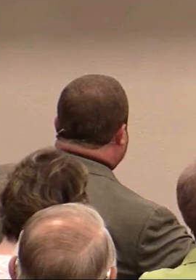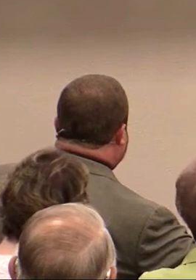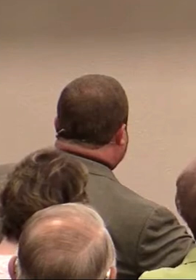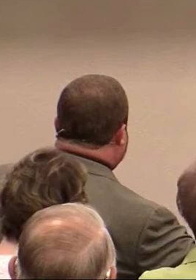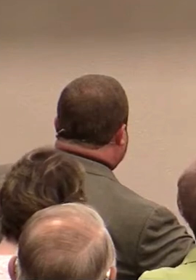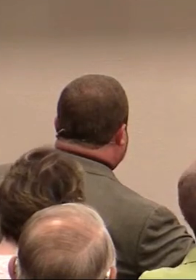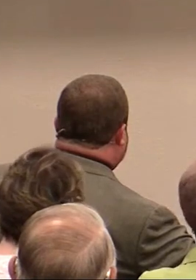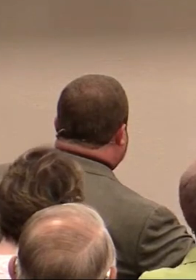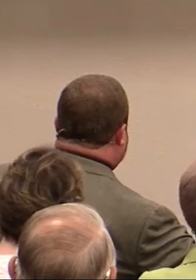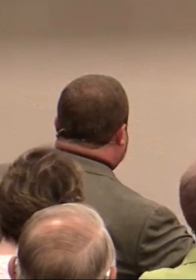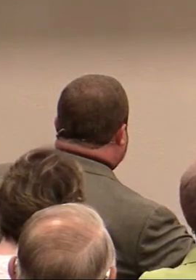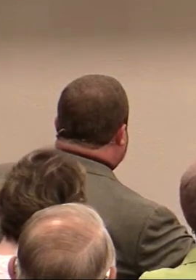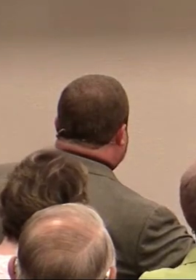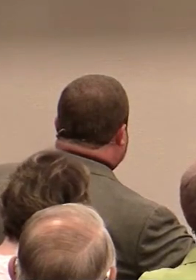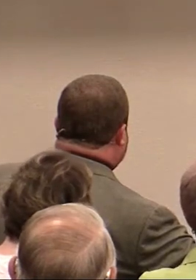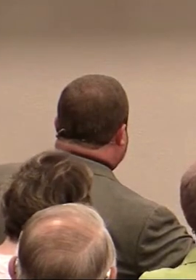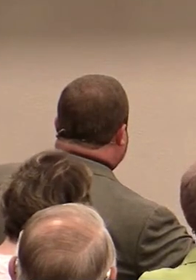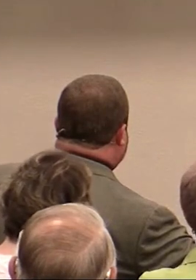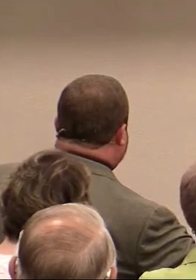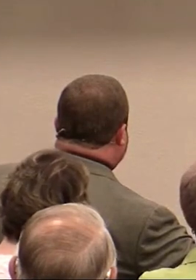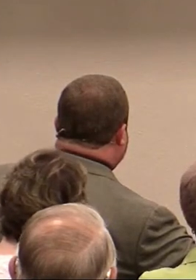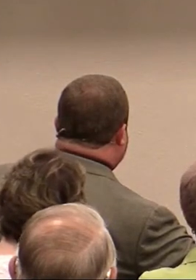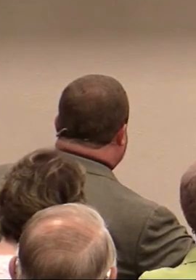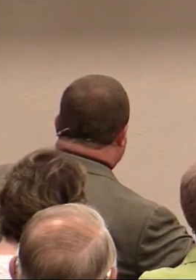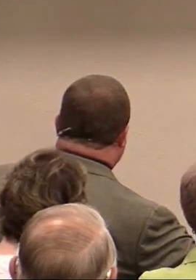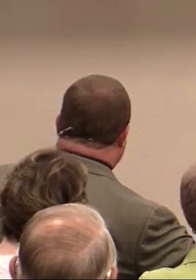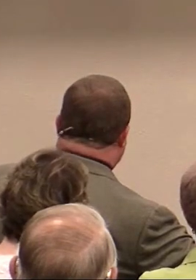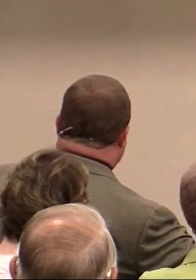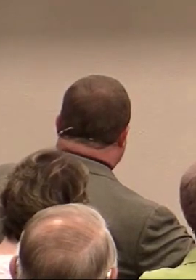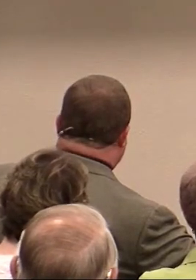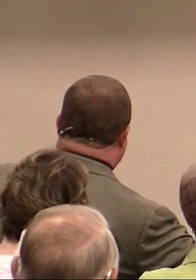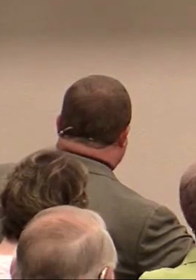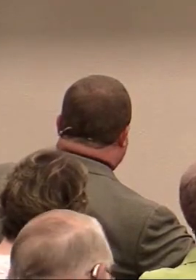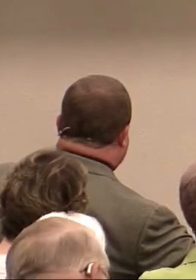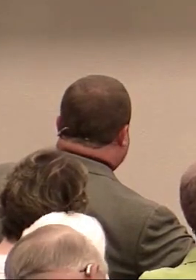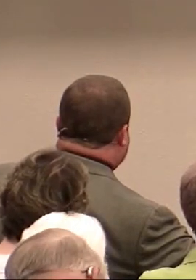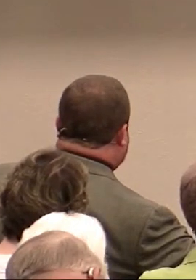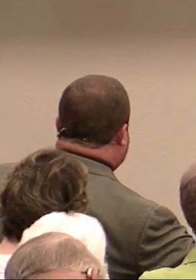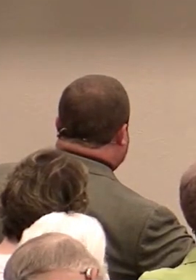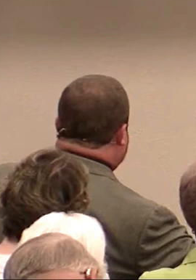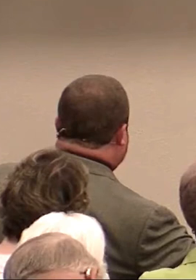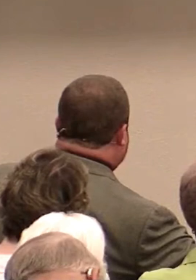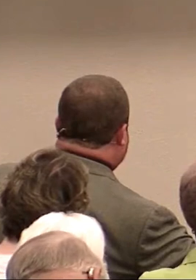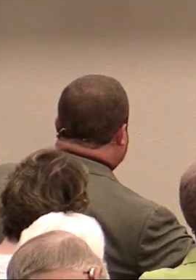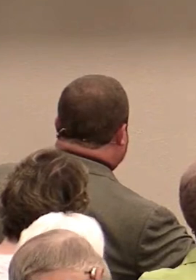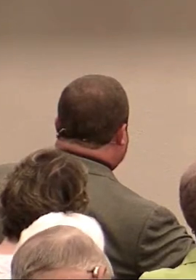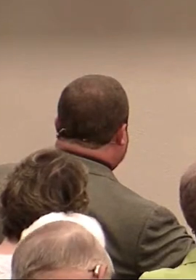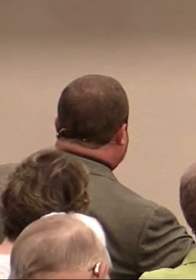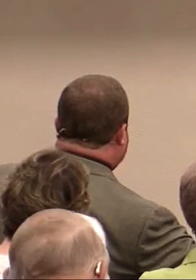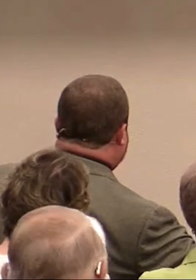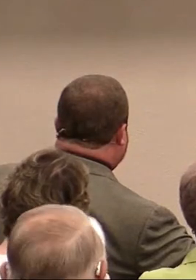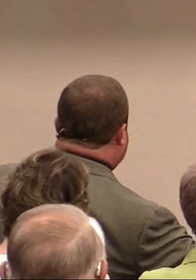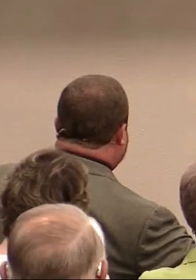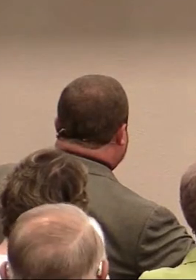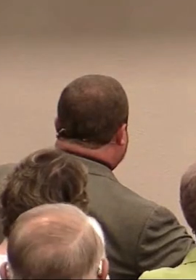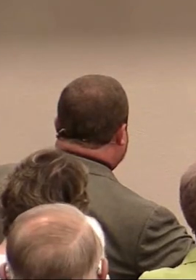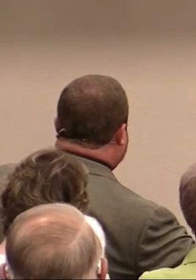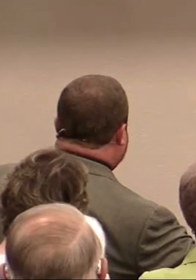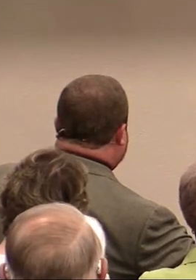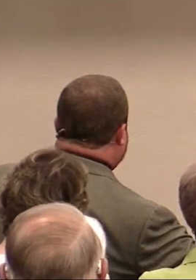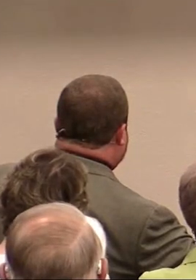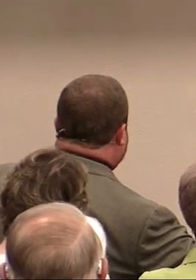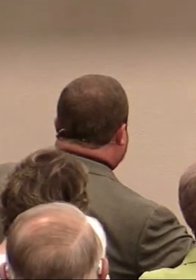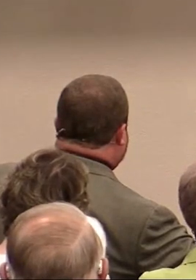his personal studies, in his placing of God's word in his memory. He is one